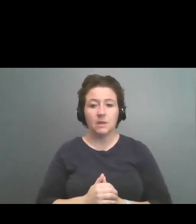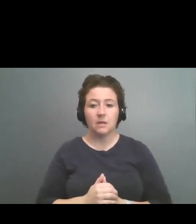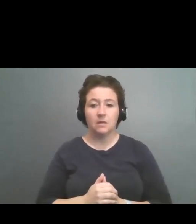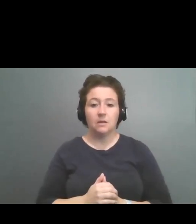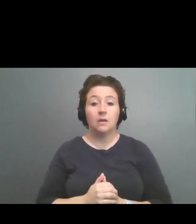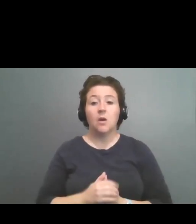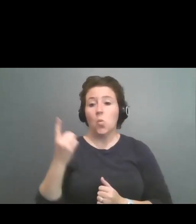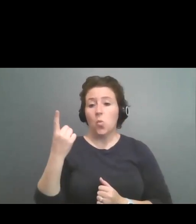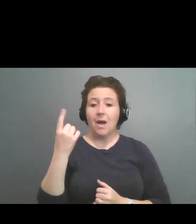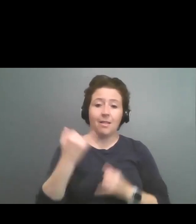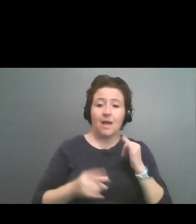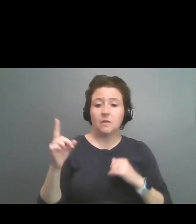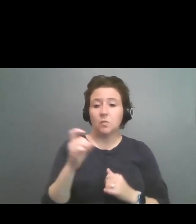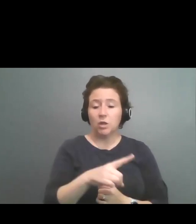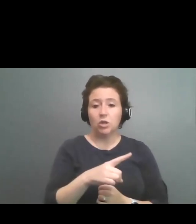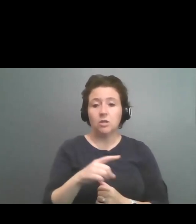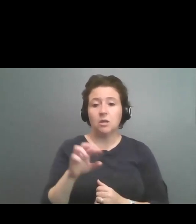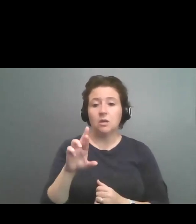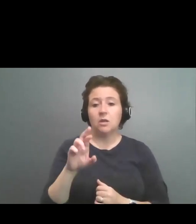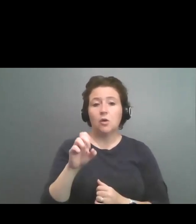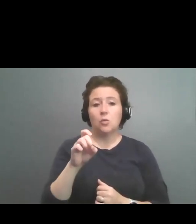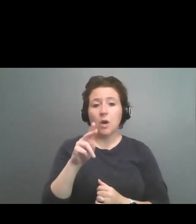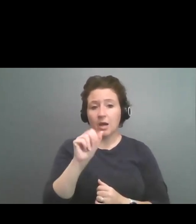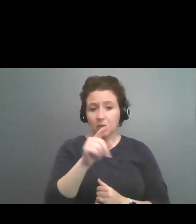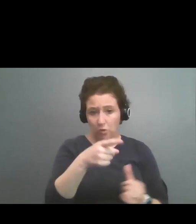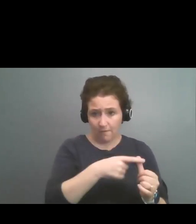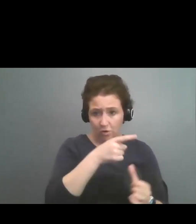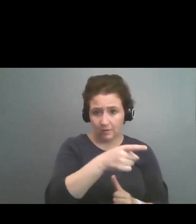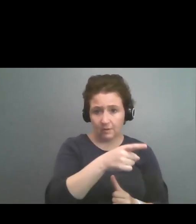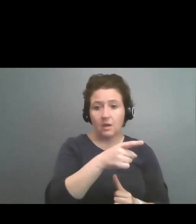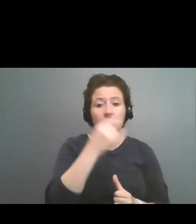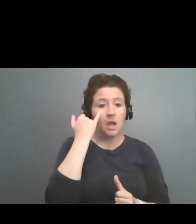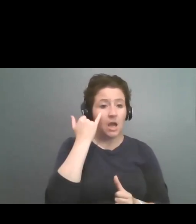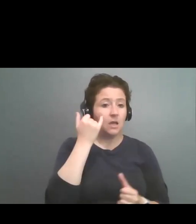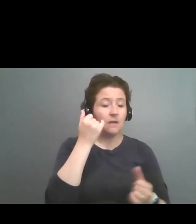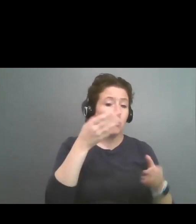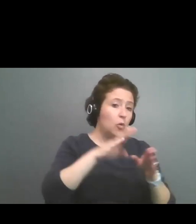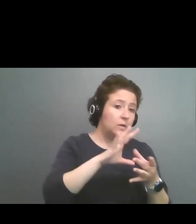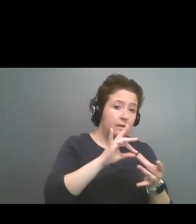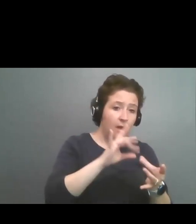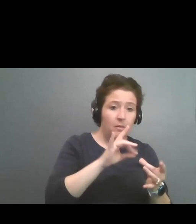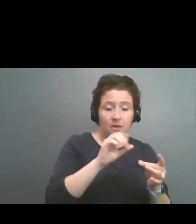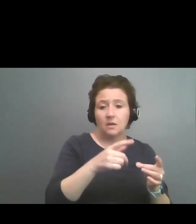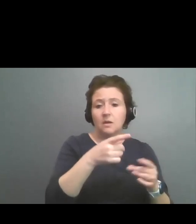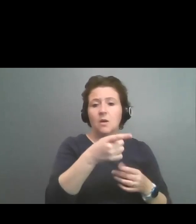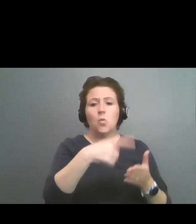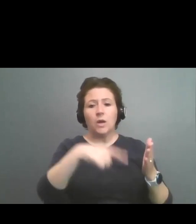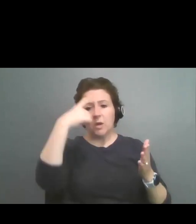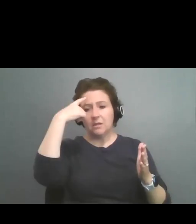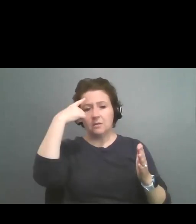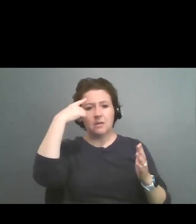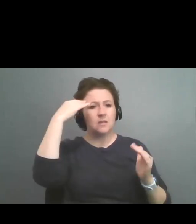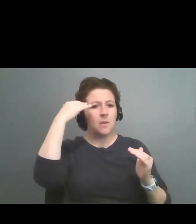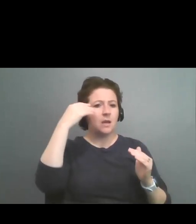And we have one last question. Roxanna, we'll have you answer that first. And then if you have any closing thoughts, what do you expect in-person election